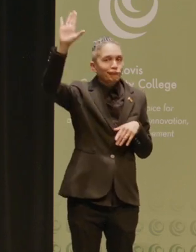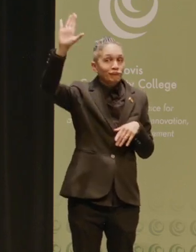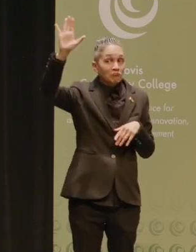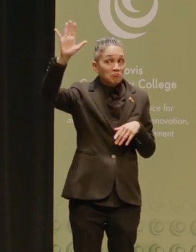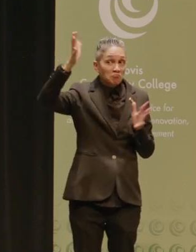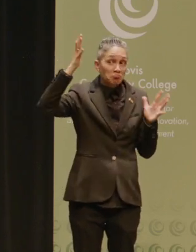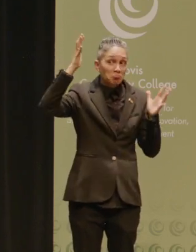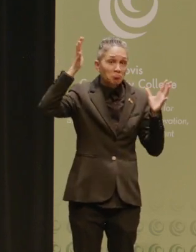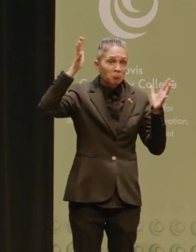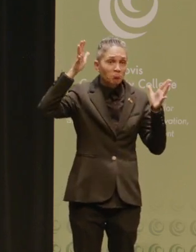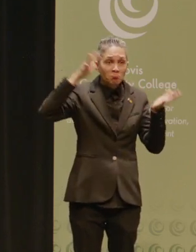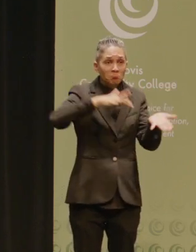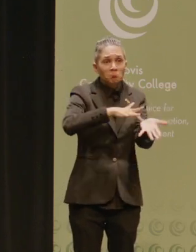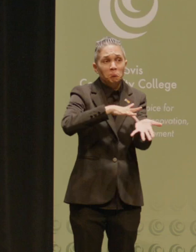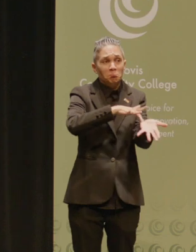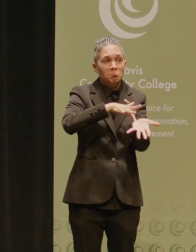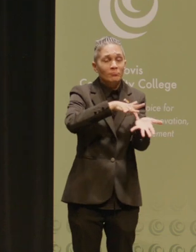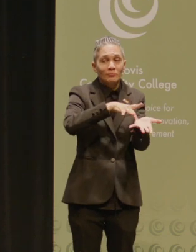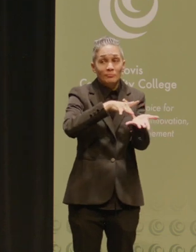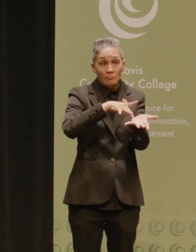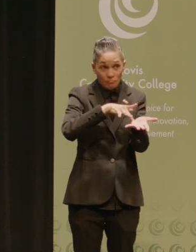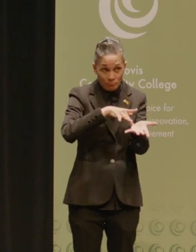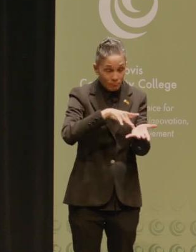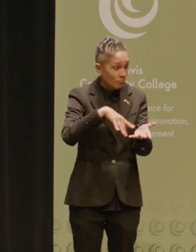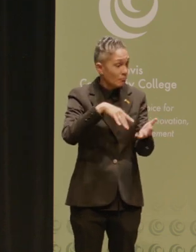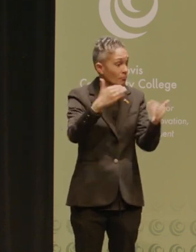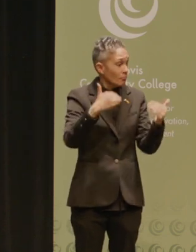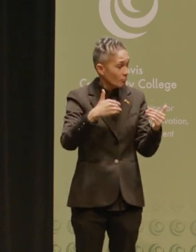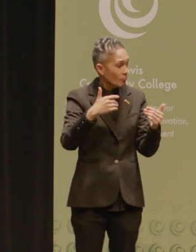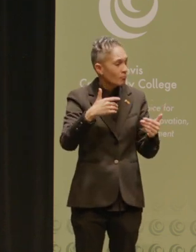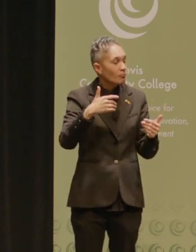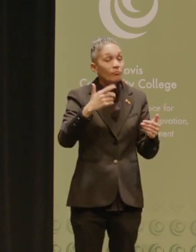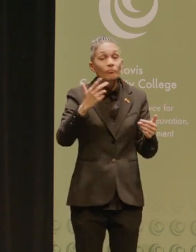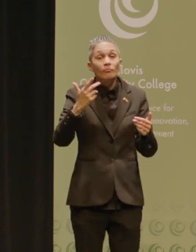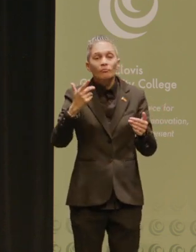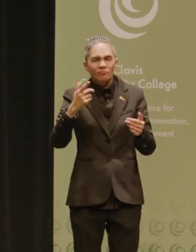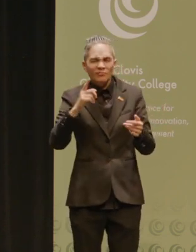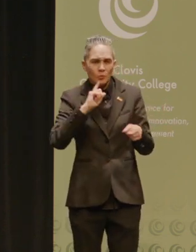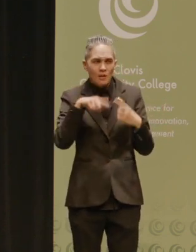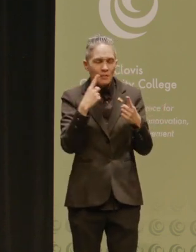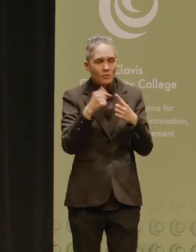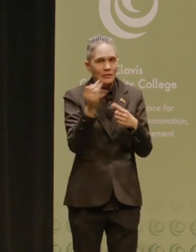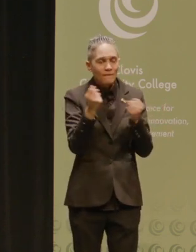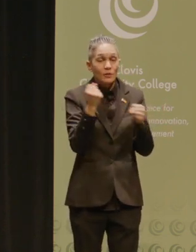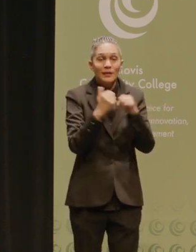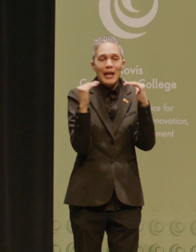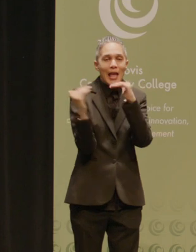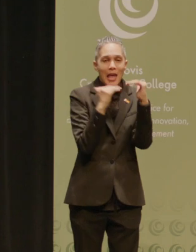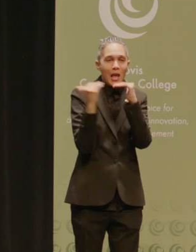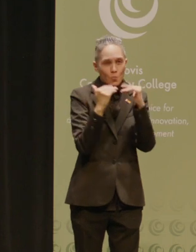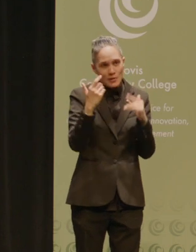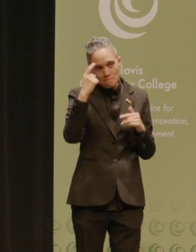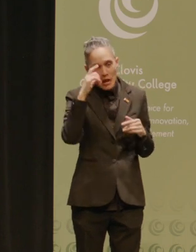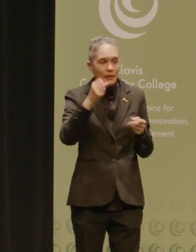innovation. Okay. Now let's see how big of a crowd value we can get on this one because we've been talking about it for several years. Equity-minded,